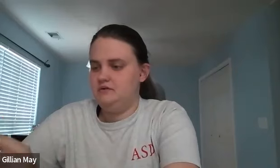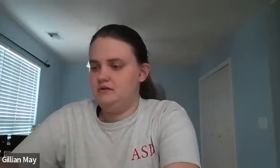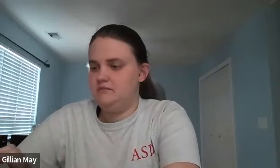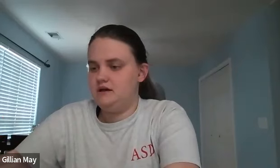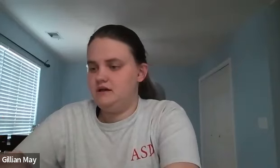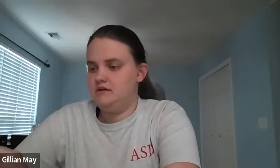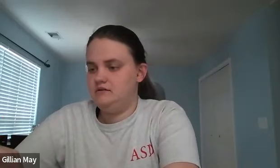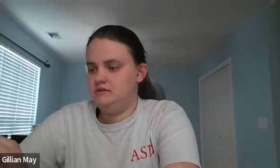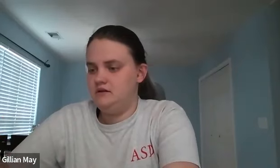pull up my